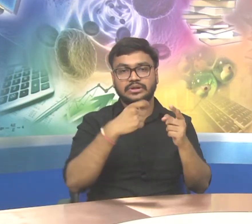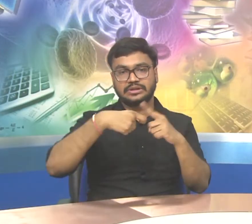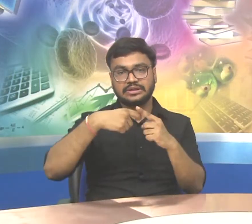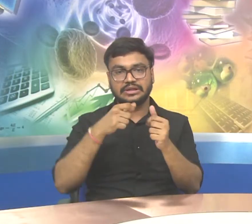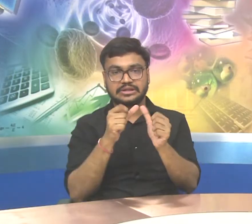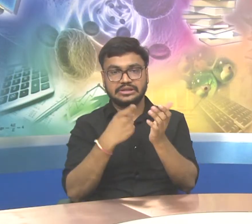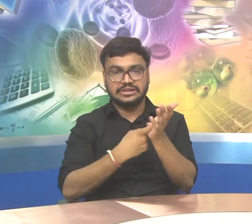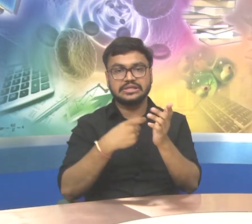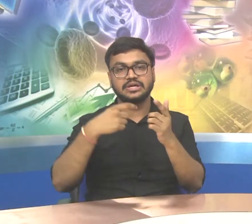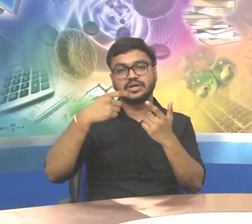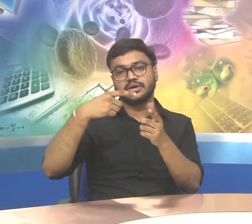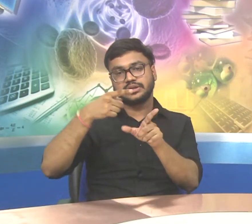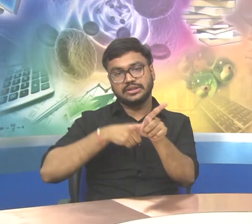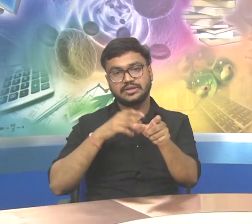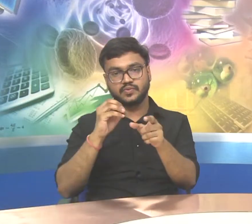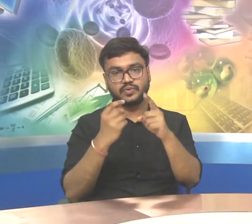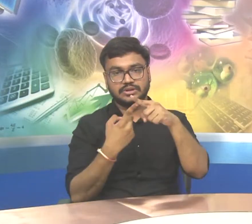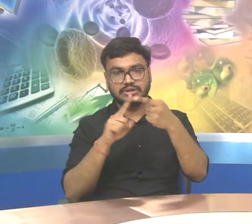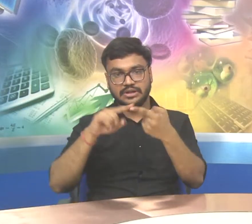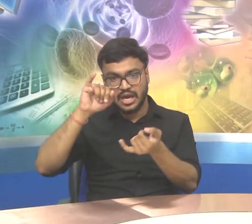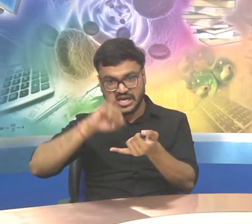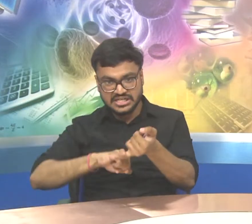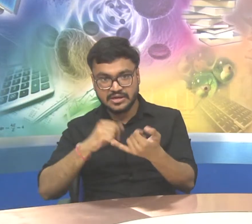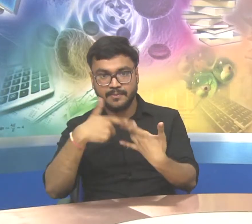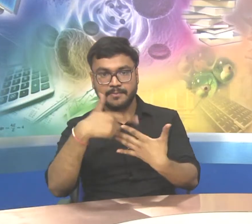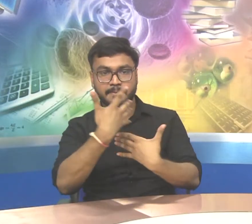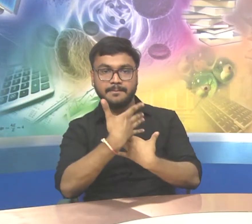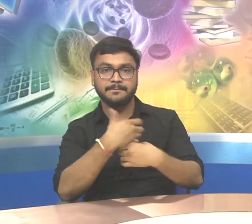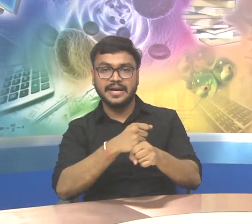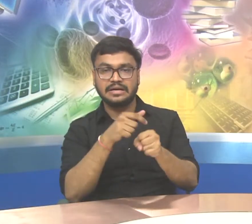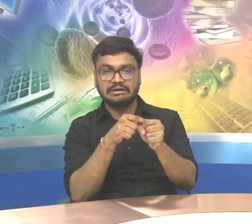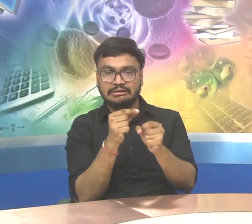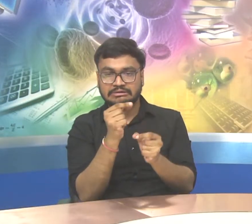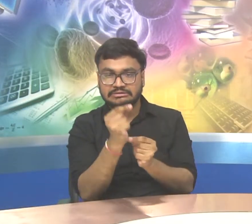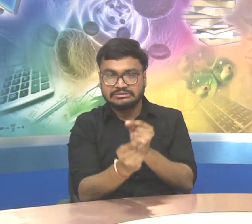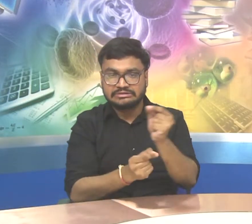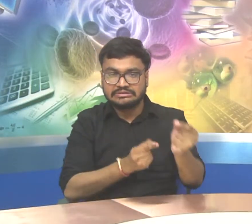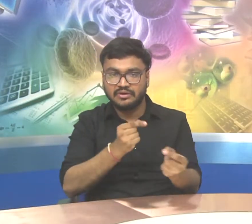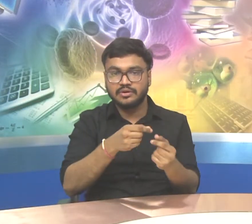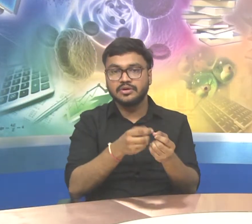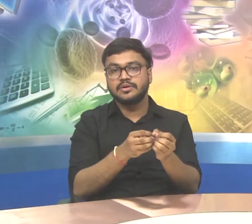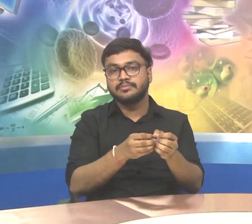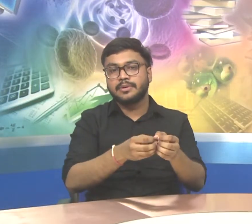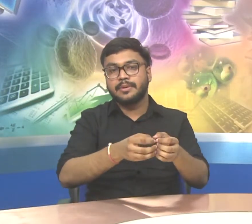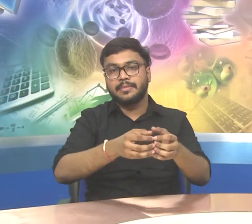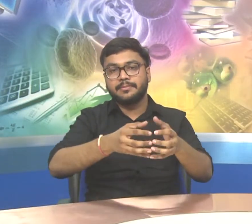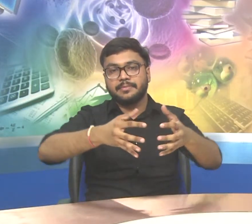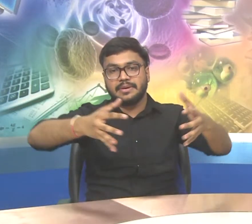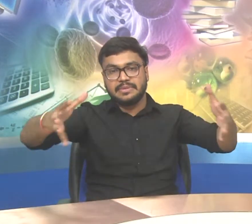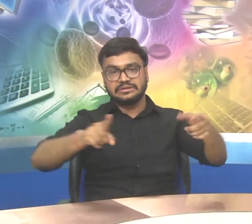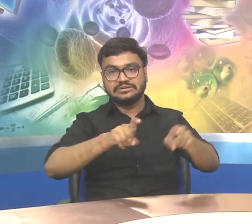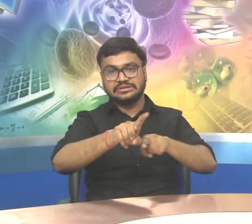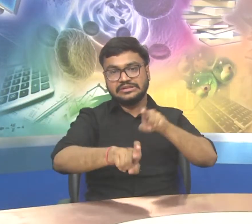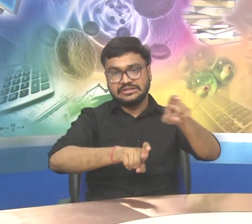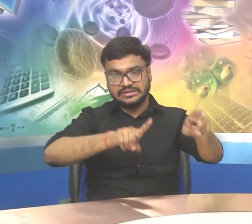like eukaryotes appeared, but life was still mostly